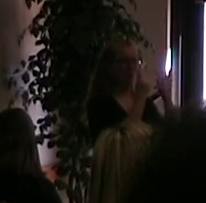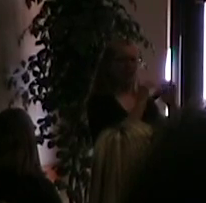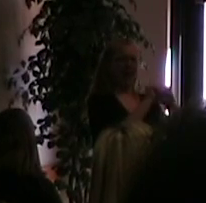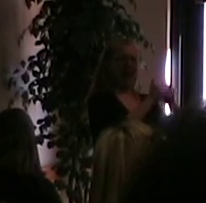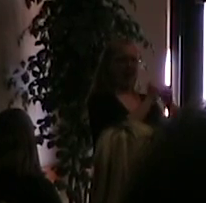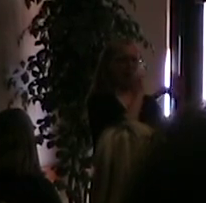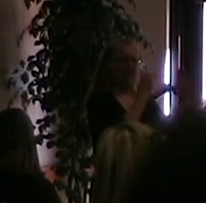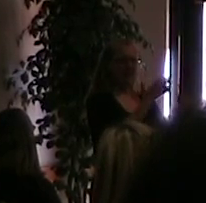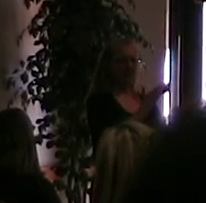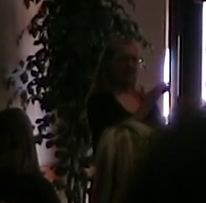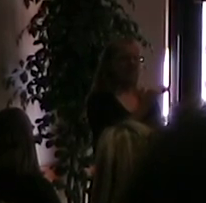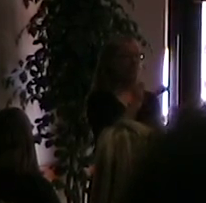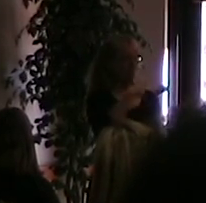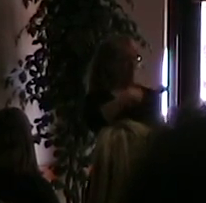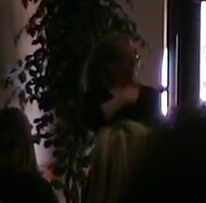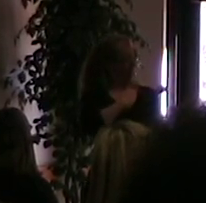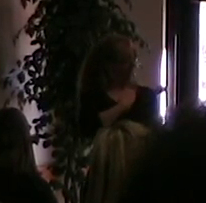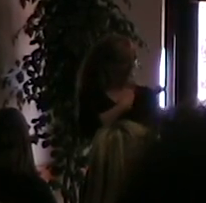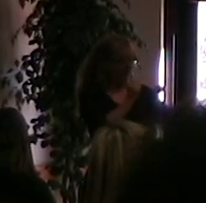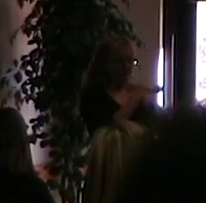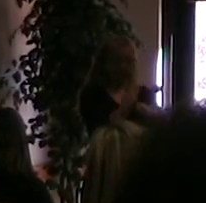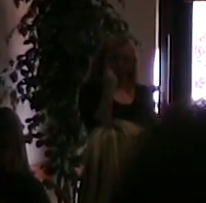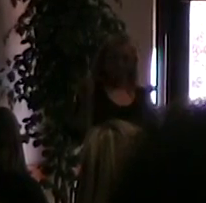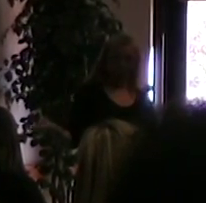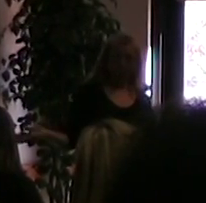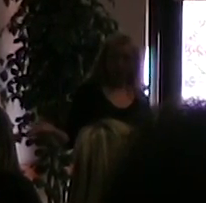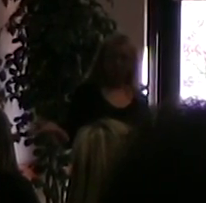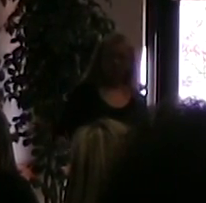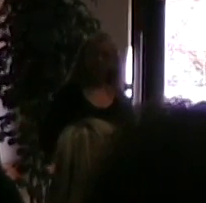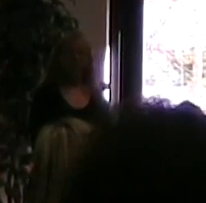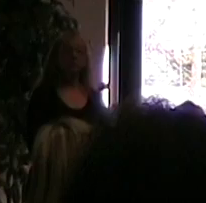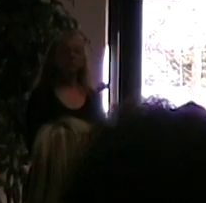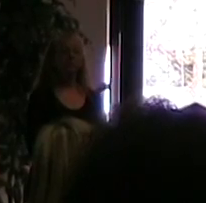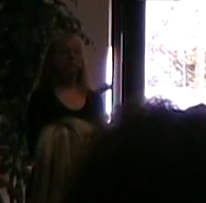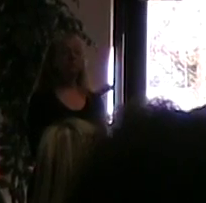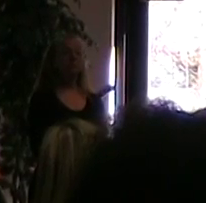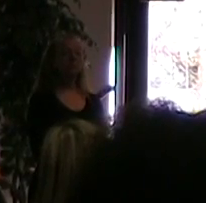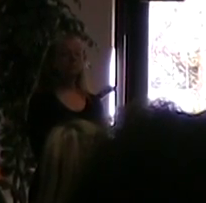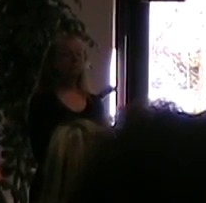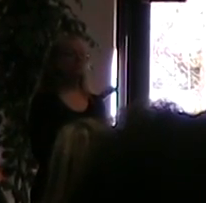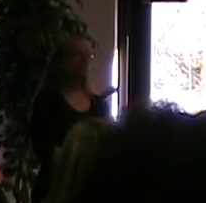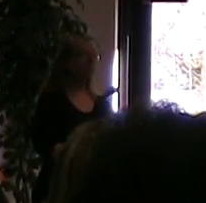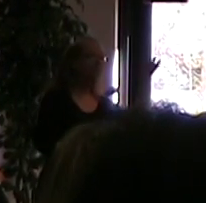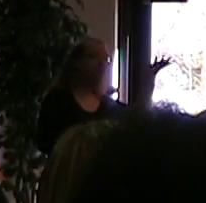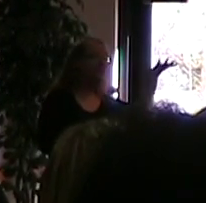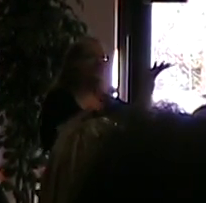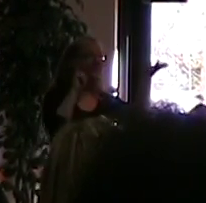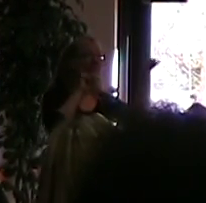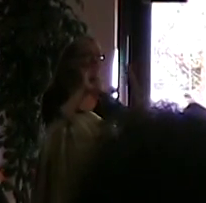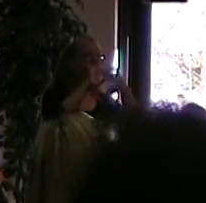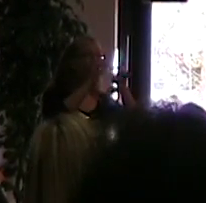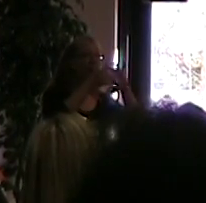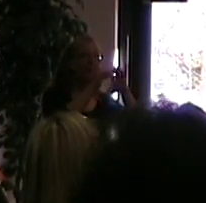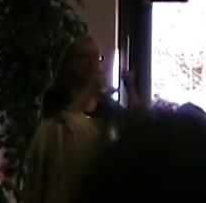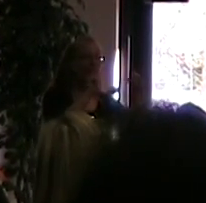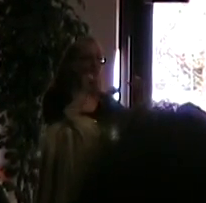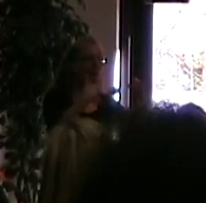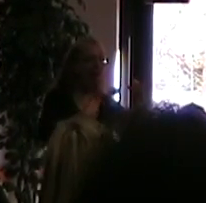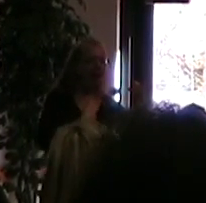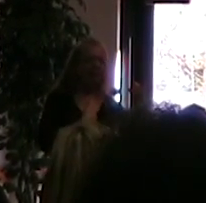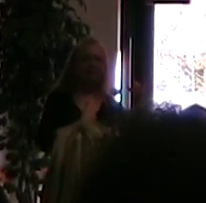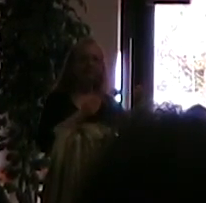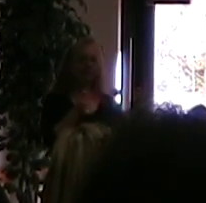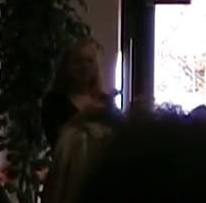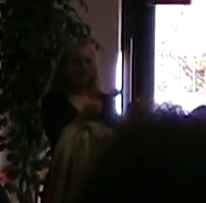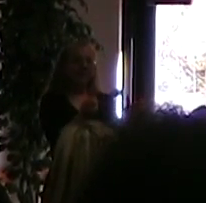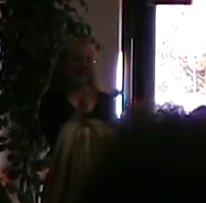And the Deaf Olympics has said, okay, we'll support these different sports. Fencing is not one of them. To get one going, as he